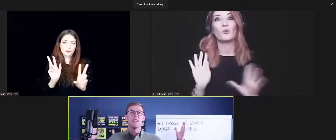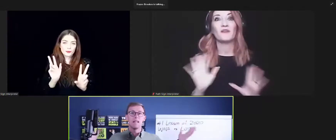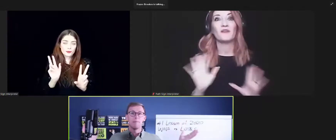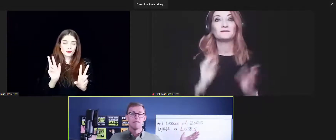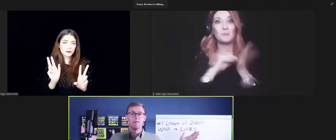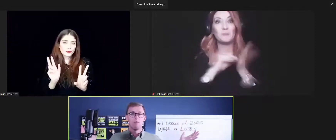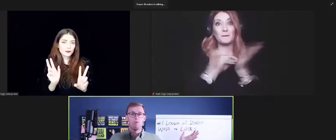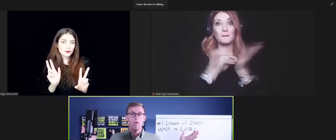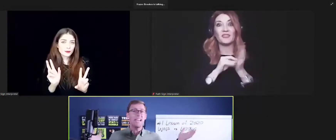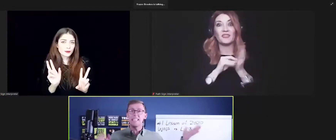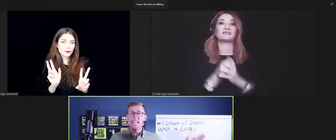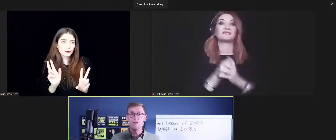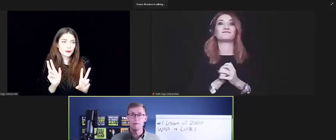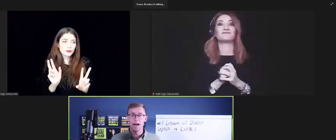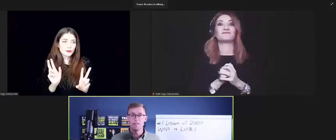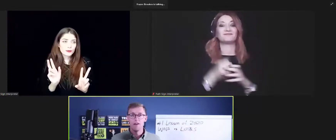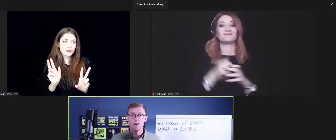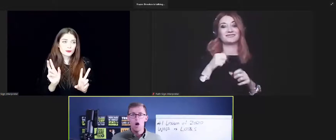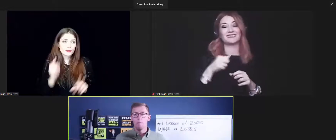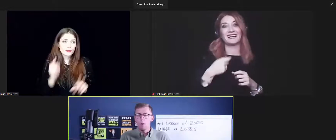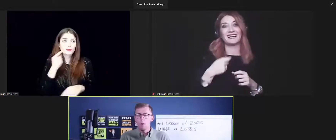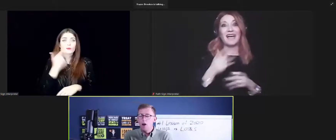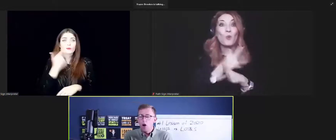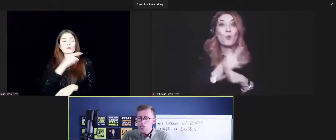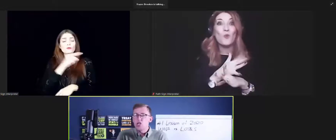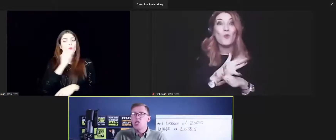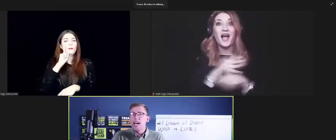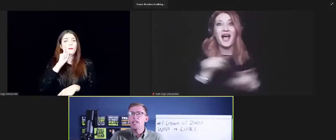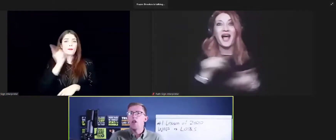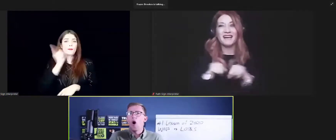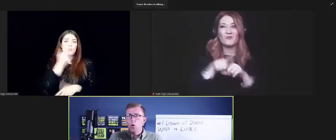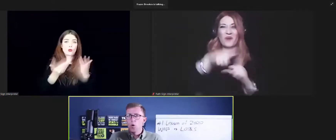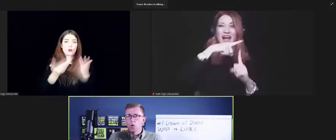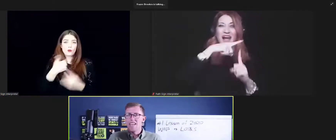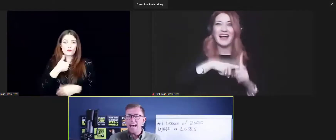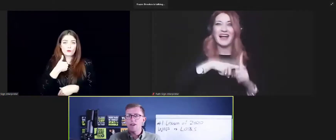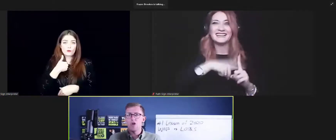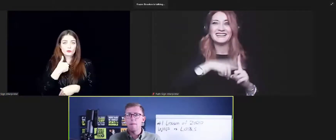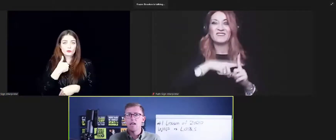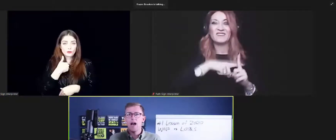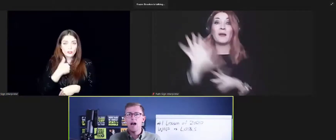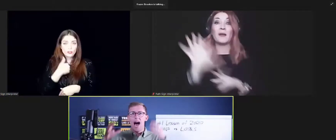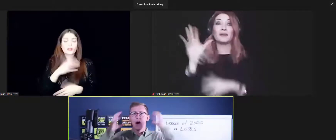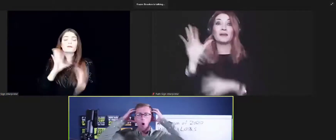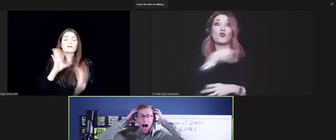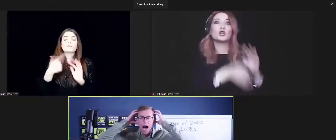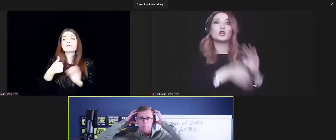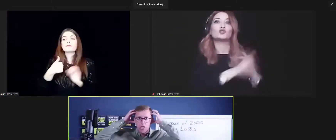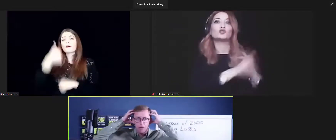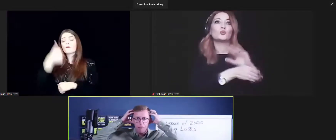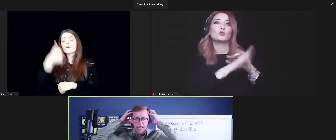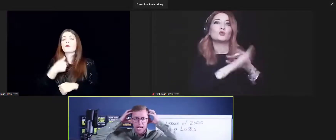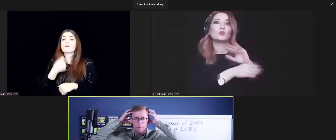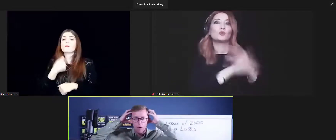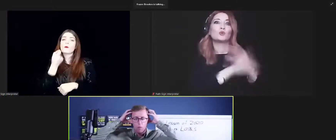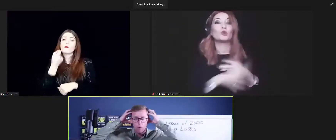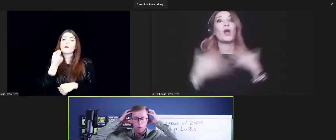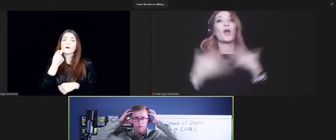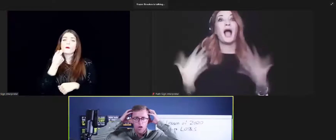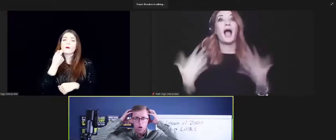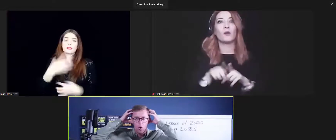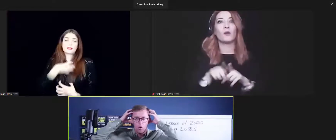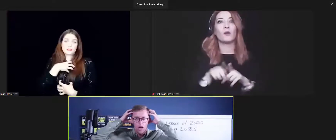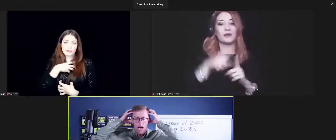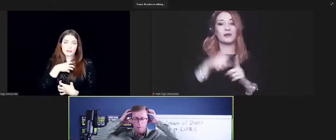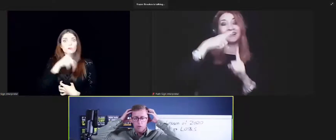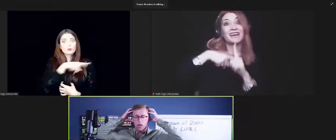bad and he did it really bad. But we went on to the second hole, the next chapter, and I'm still thinking about the first